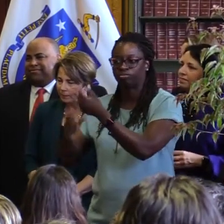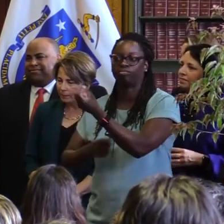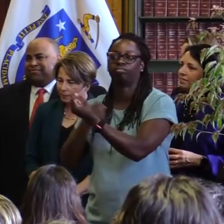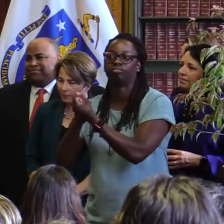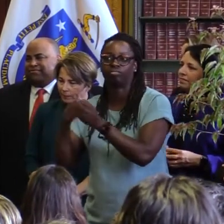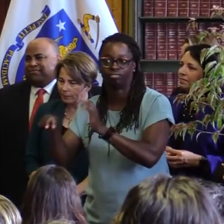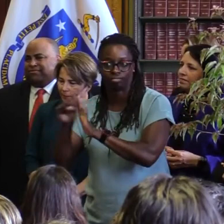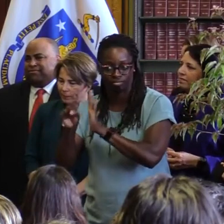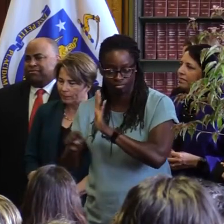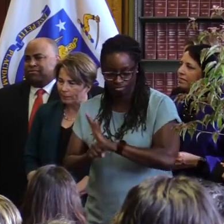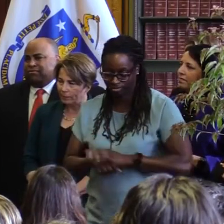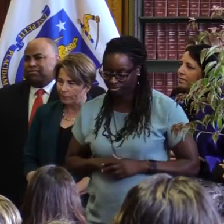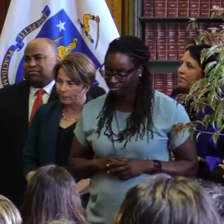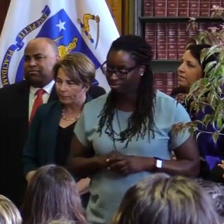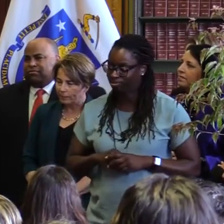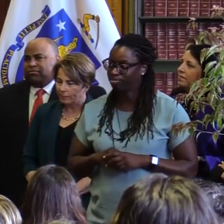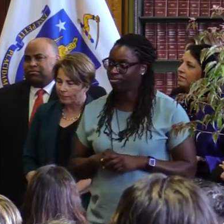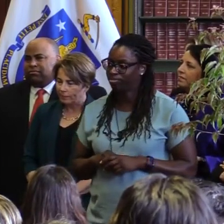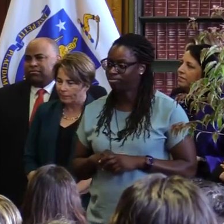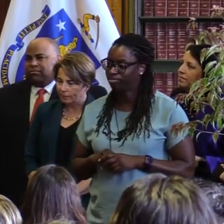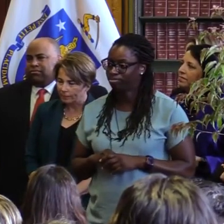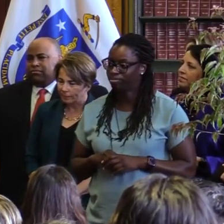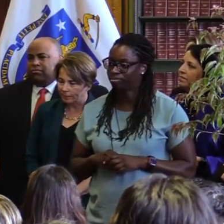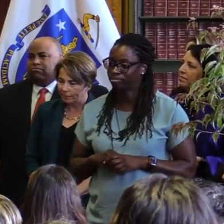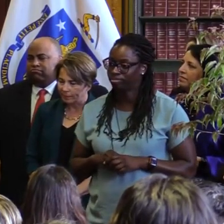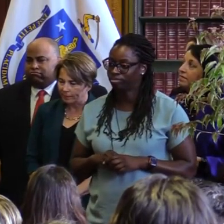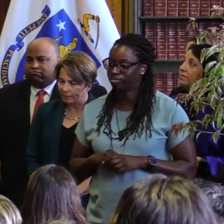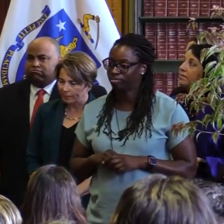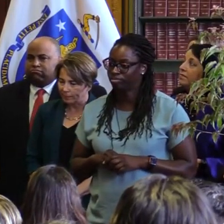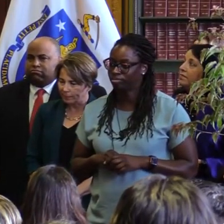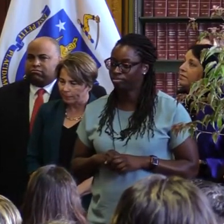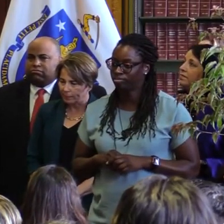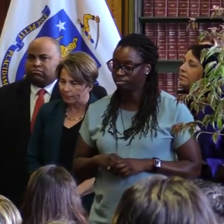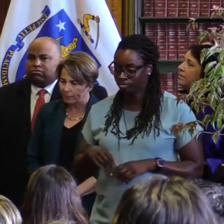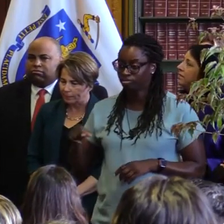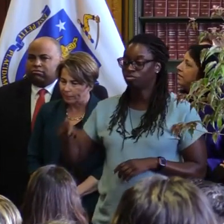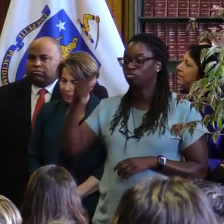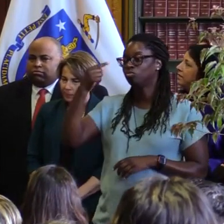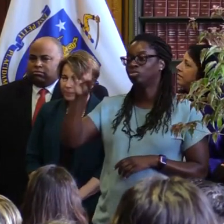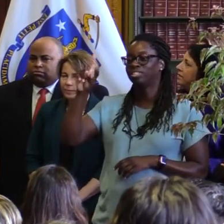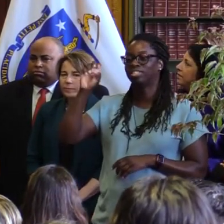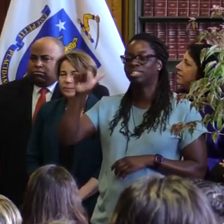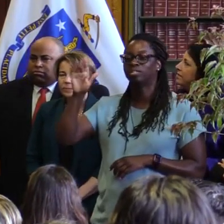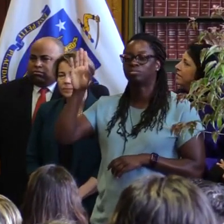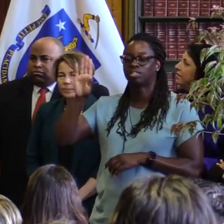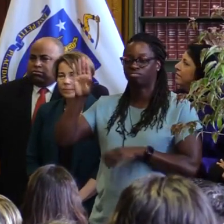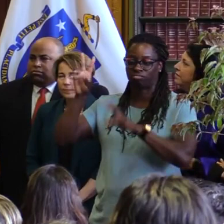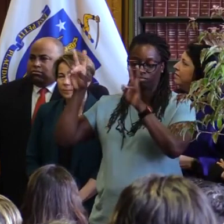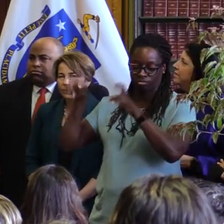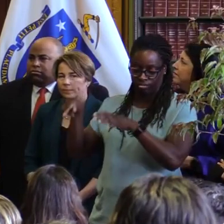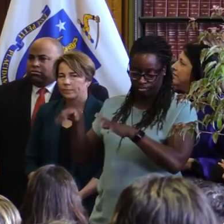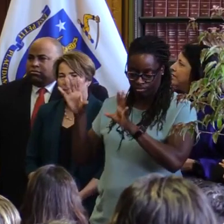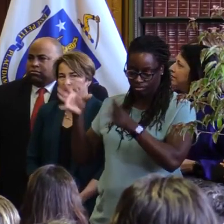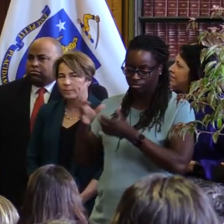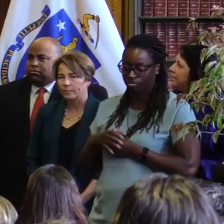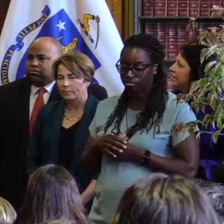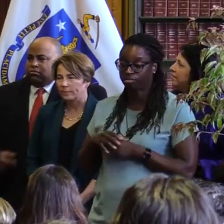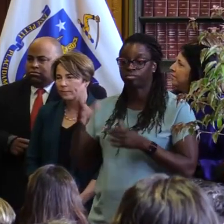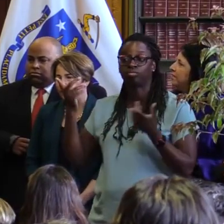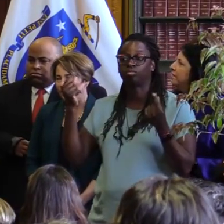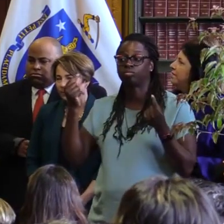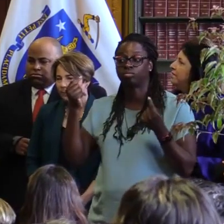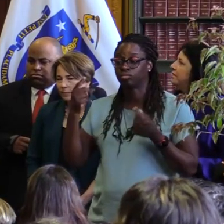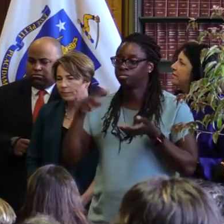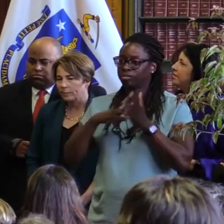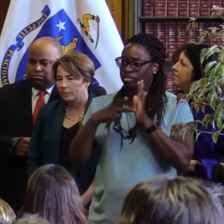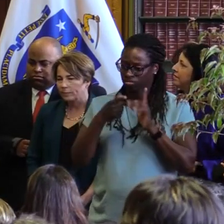A Green New Deal for Boston means taking action that is bigger, bolder, and more creative to innovate solutions